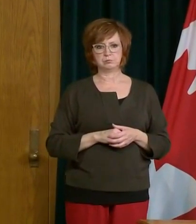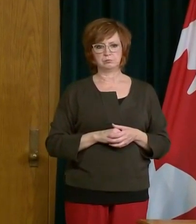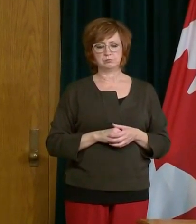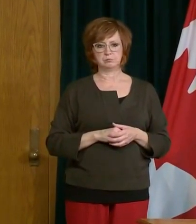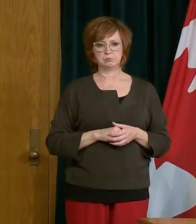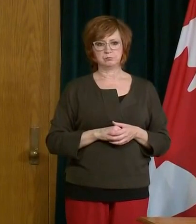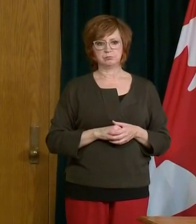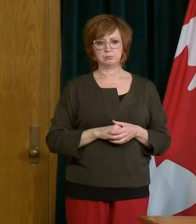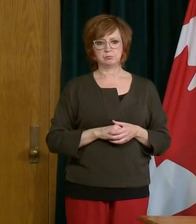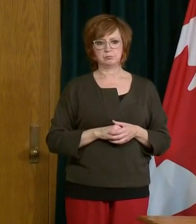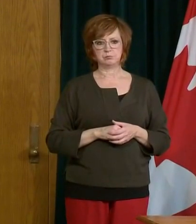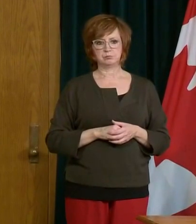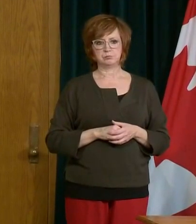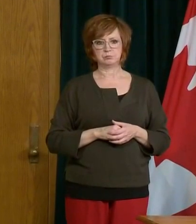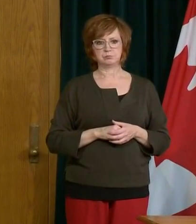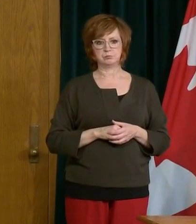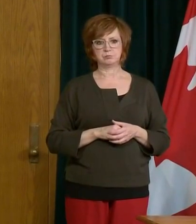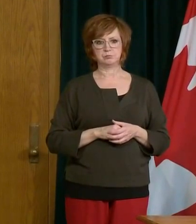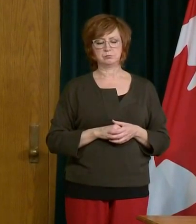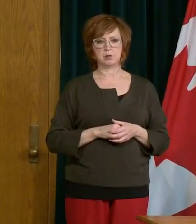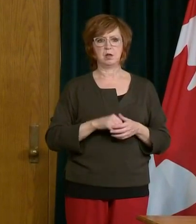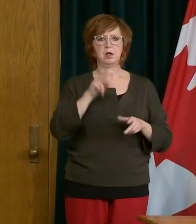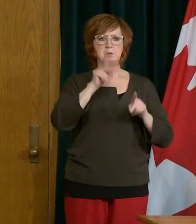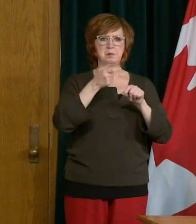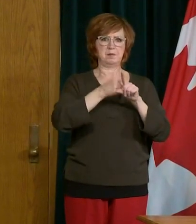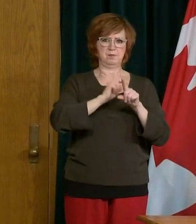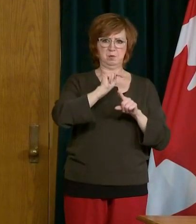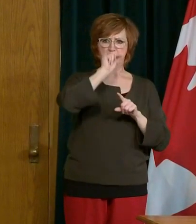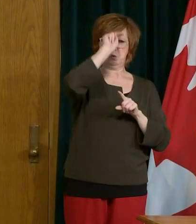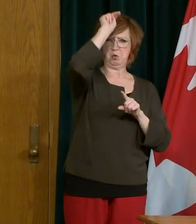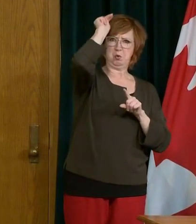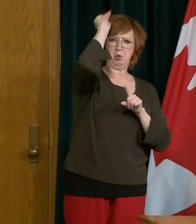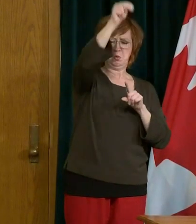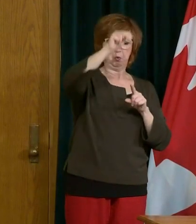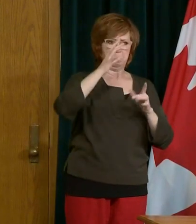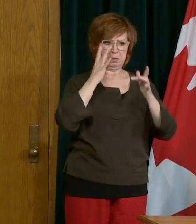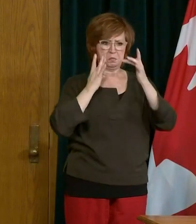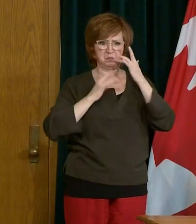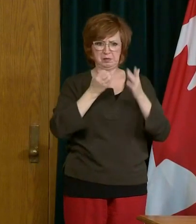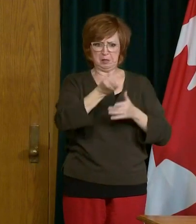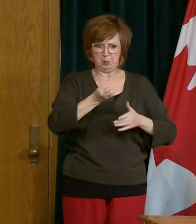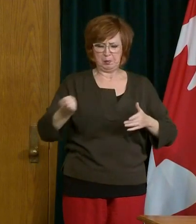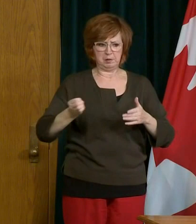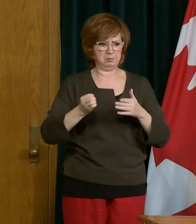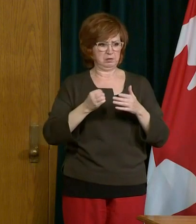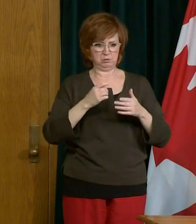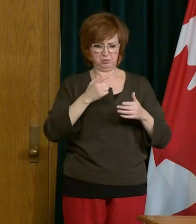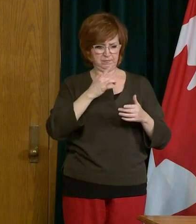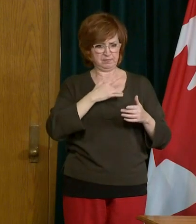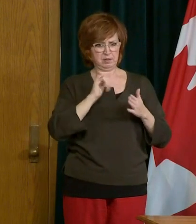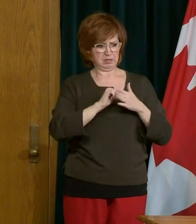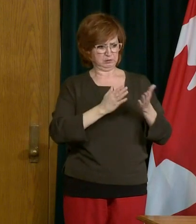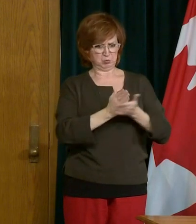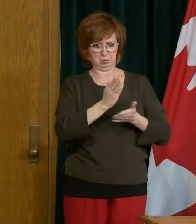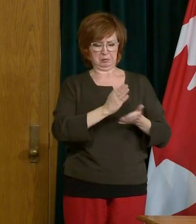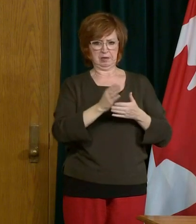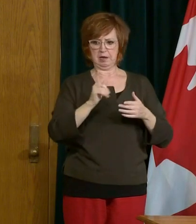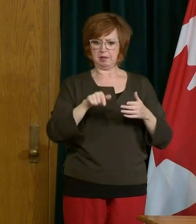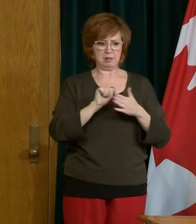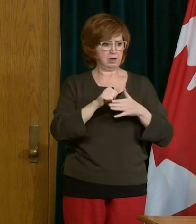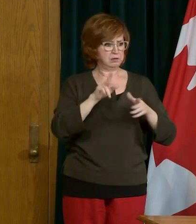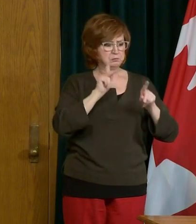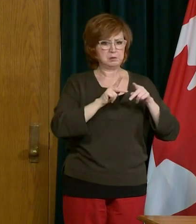some concerns and experiencing shortages of supplies? Is that acceptable? What kind of supplies are you referring to? There's been some reports